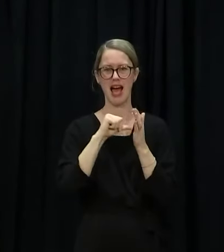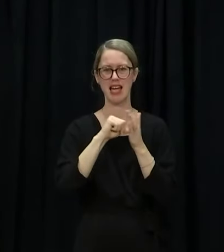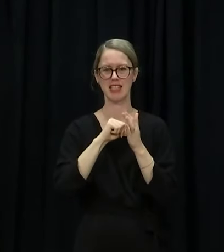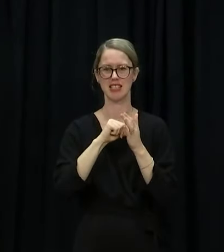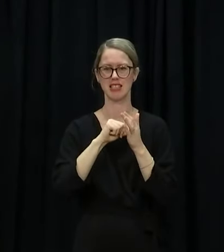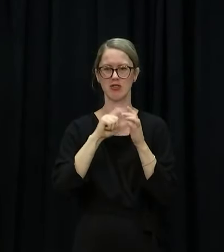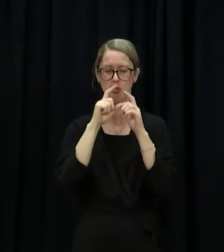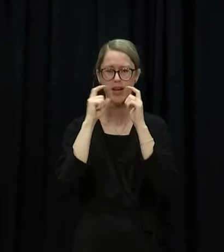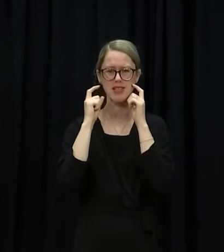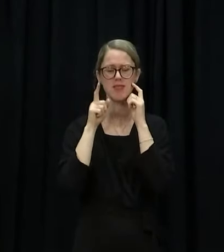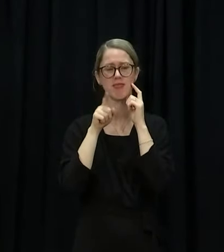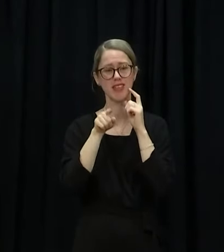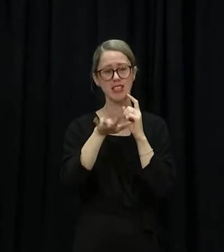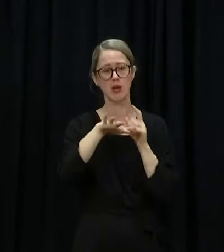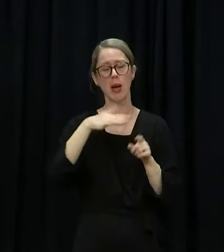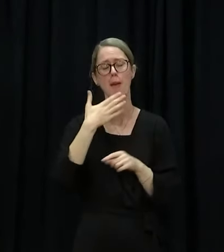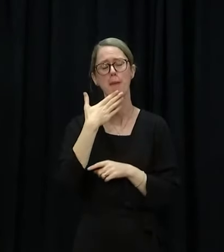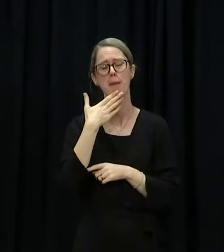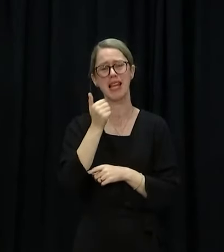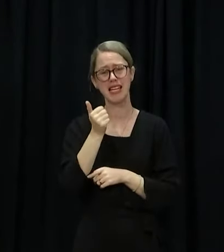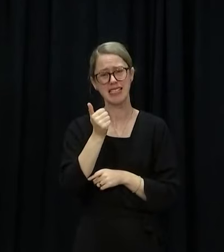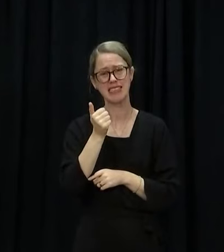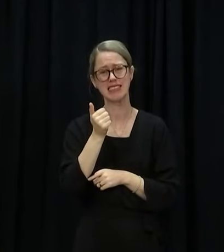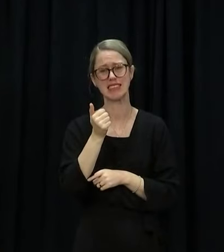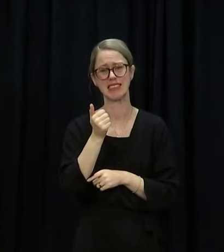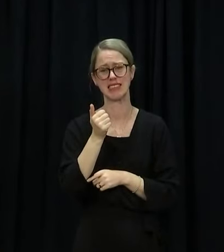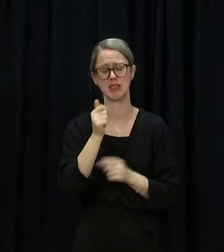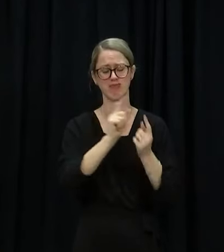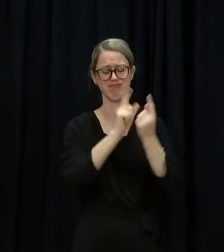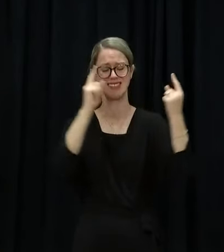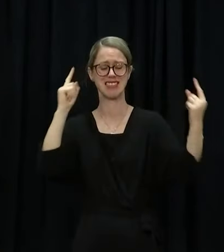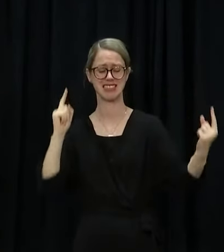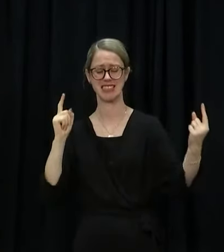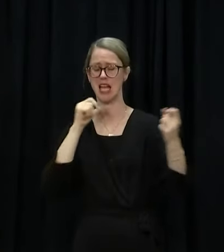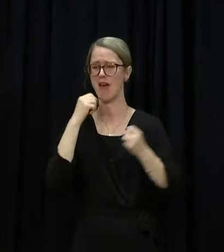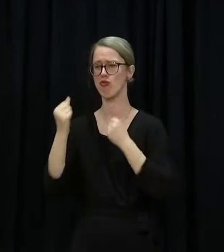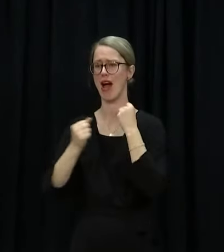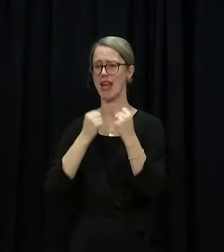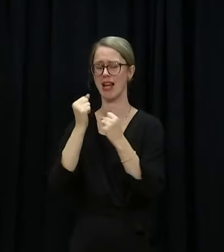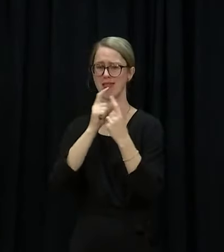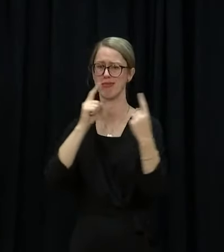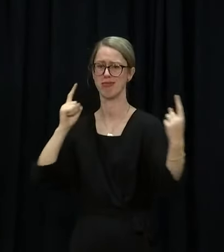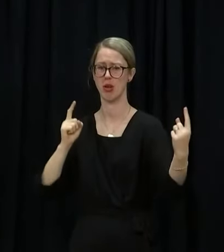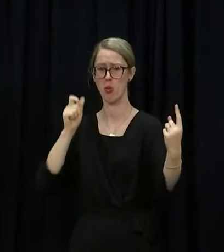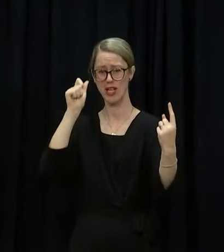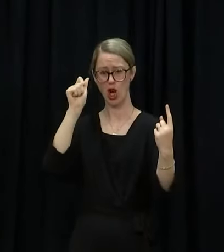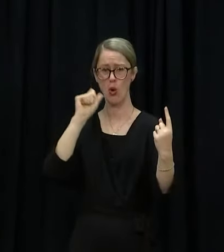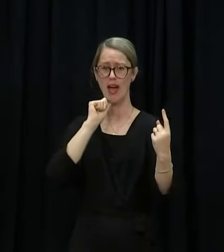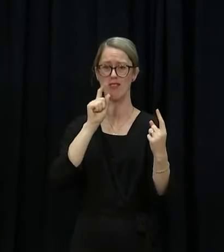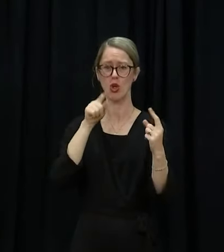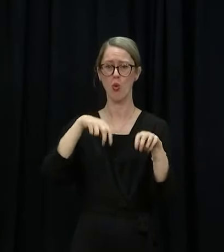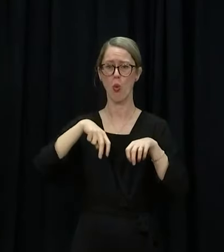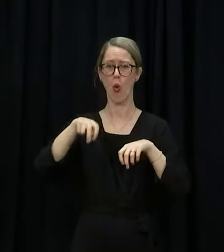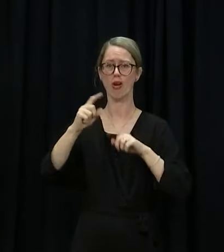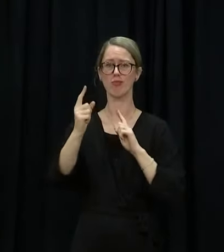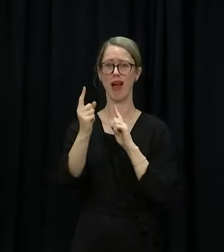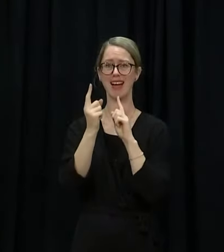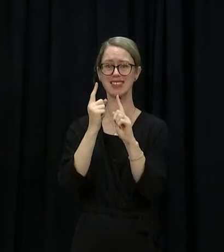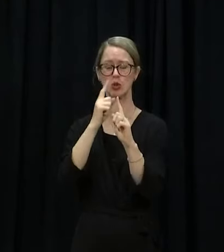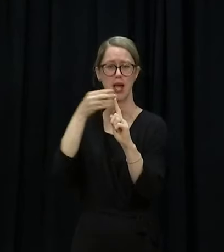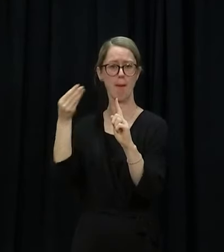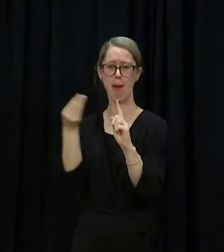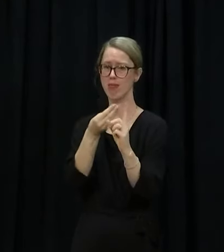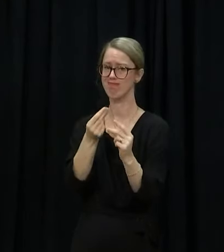those circumstances, please, good, decent social distancing. We know with Delta, walking past someone is a risk.